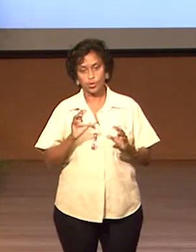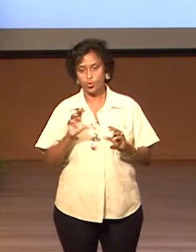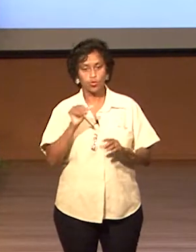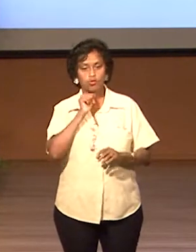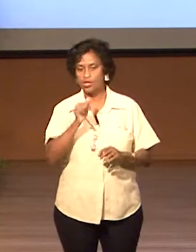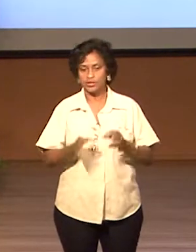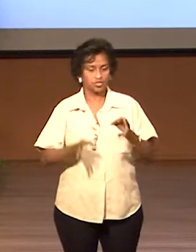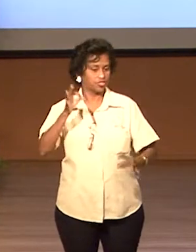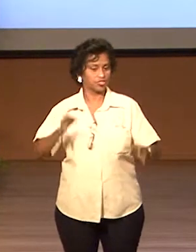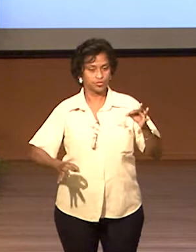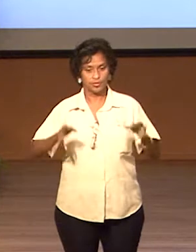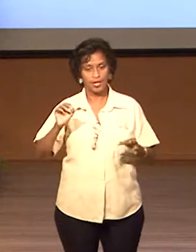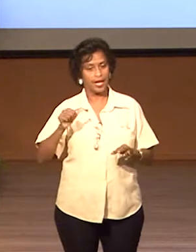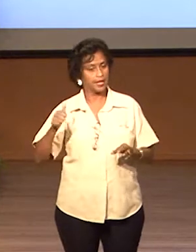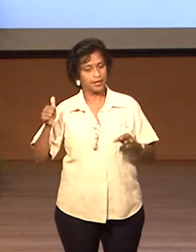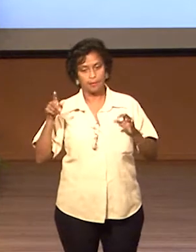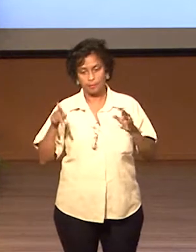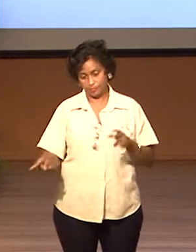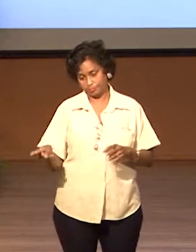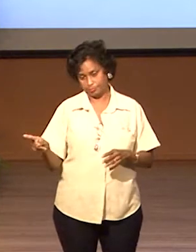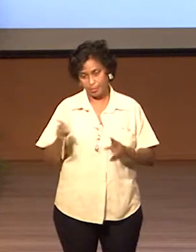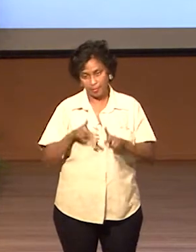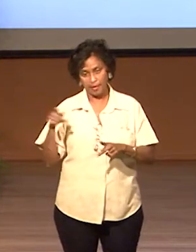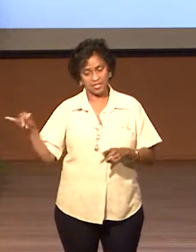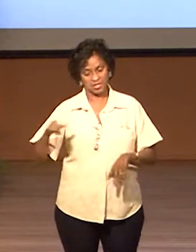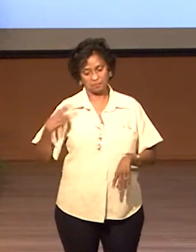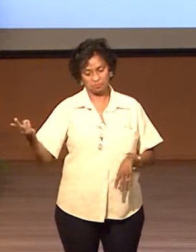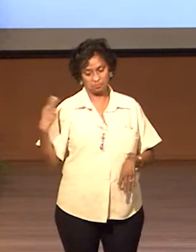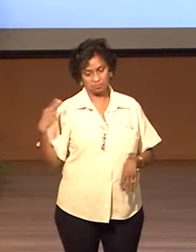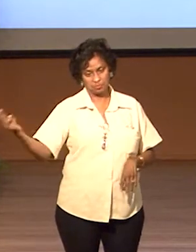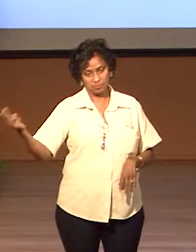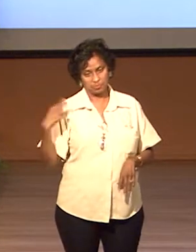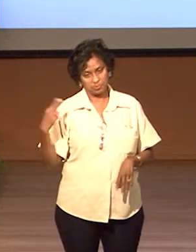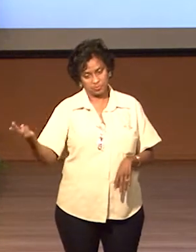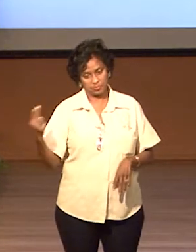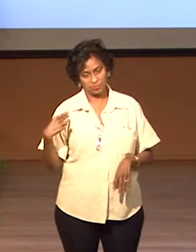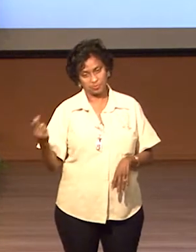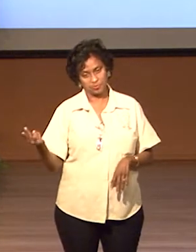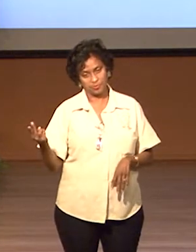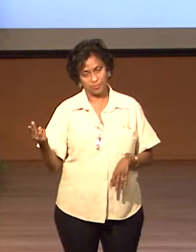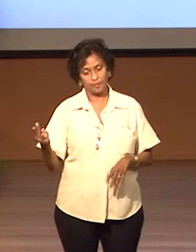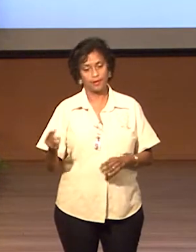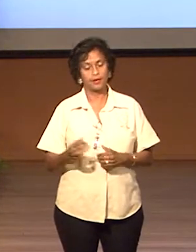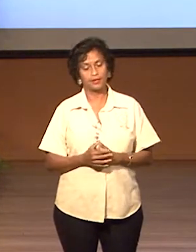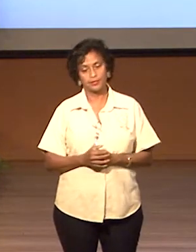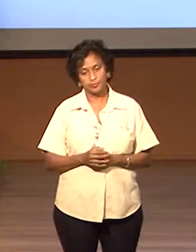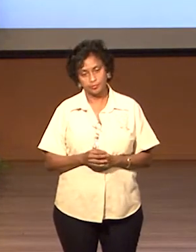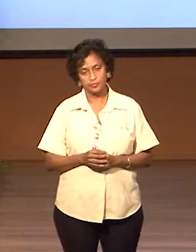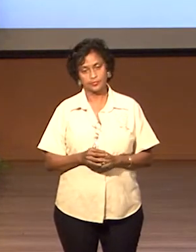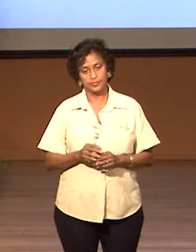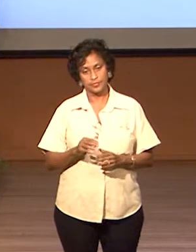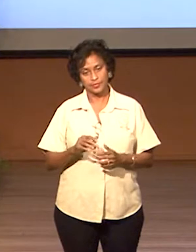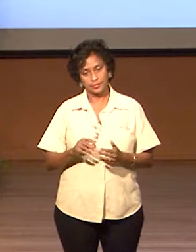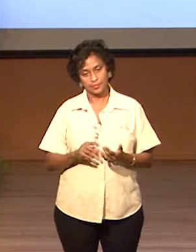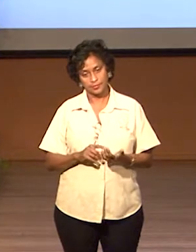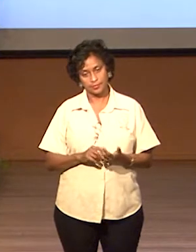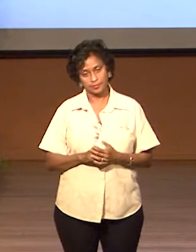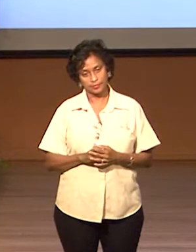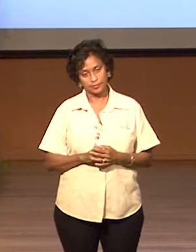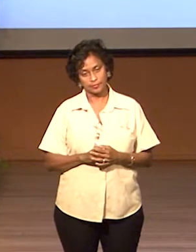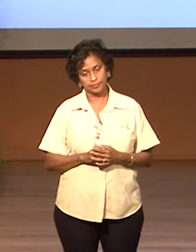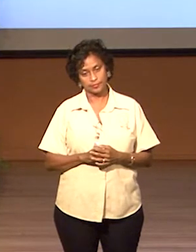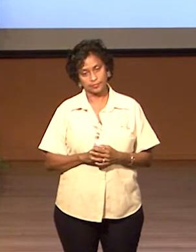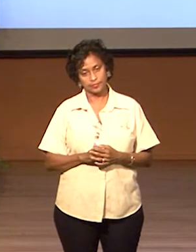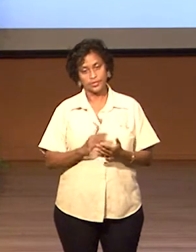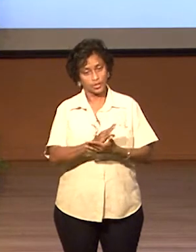an implicit judgment of yourself. And it is an exercise that indeed perhaps might be damaging yourself in